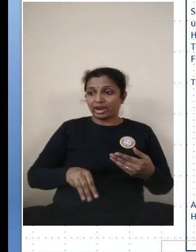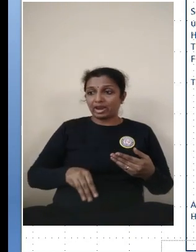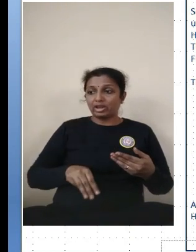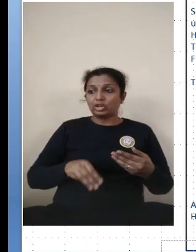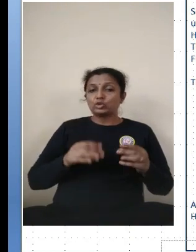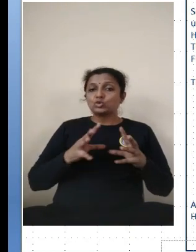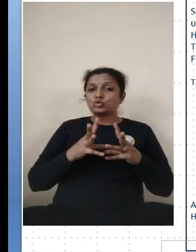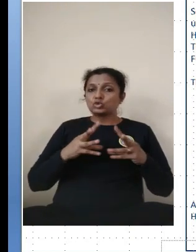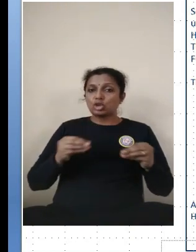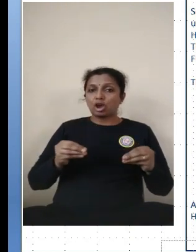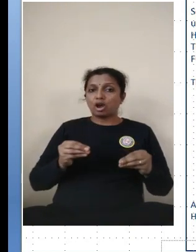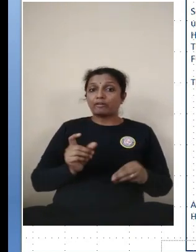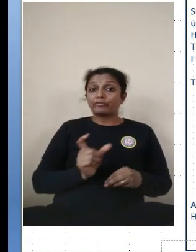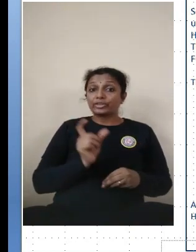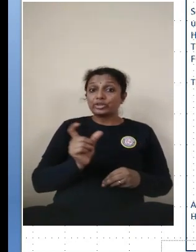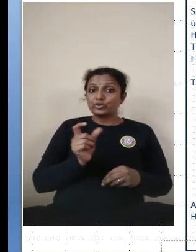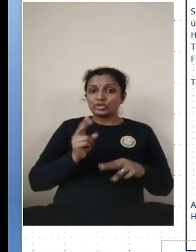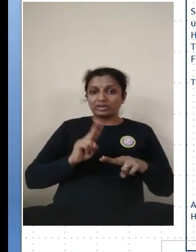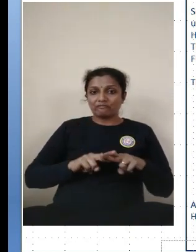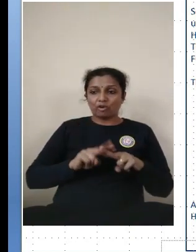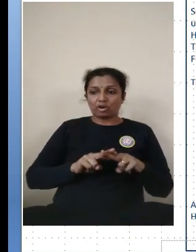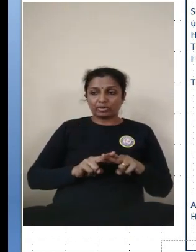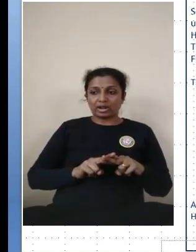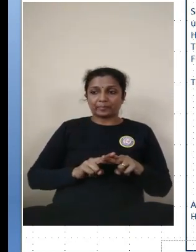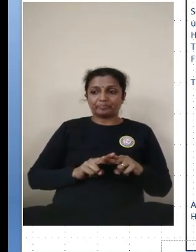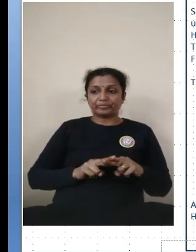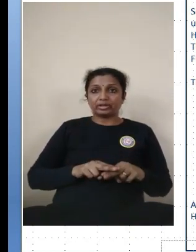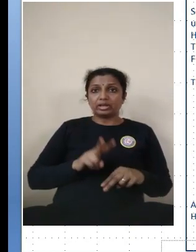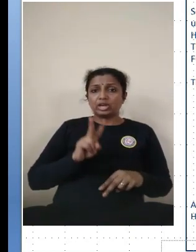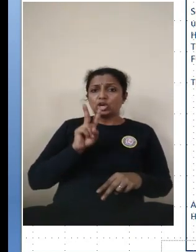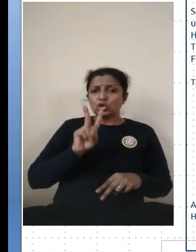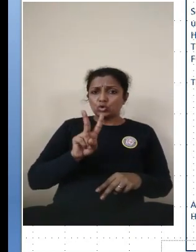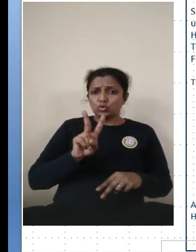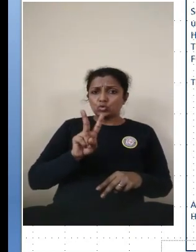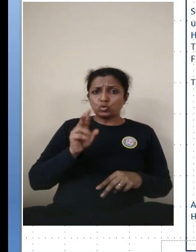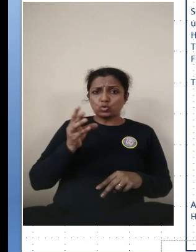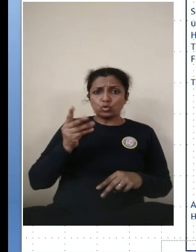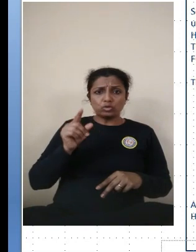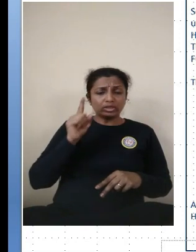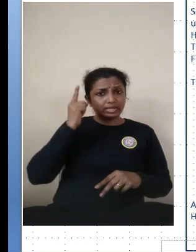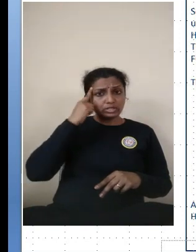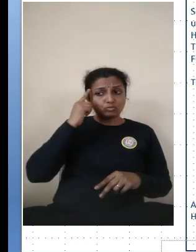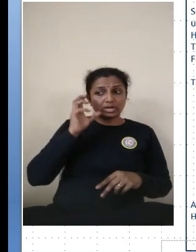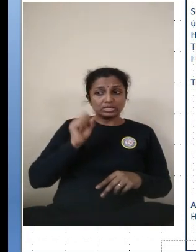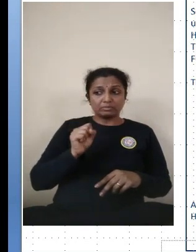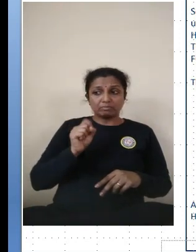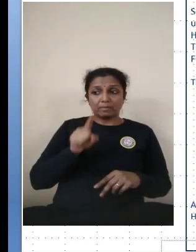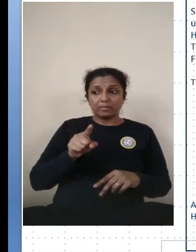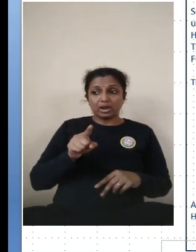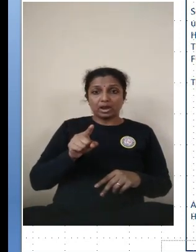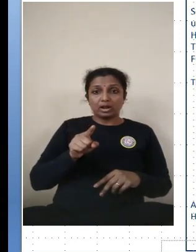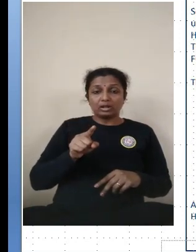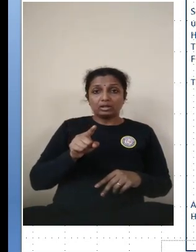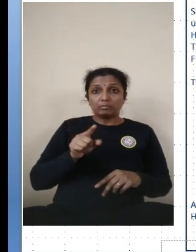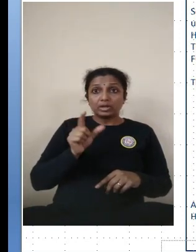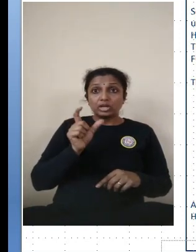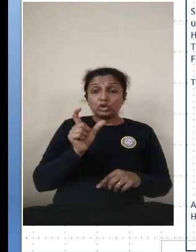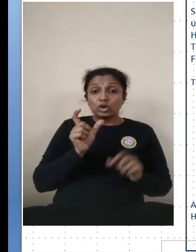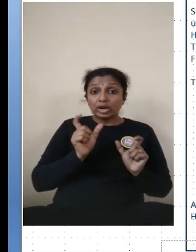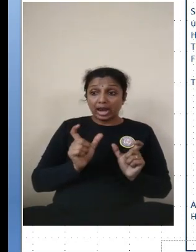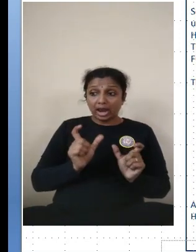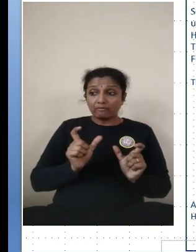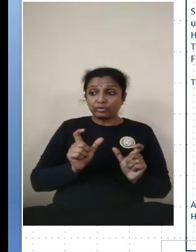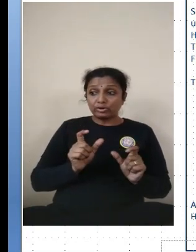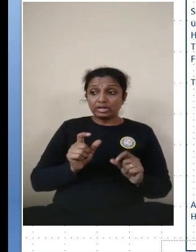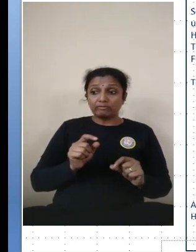very careful. One is, whenever there is a minus sign of a term, you have to be very careful, and then when you put the value of minus b.